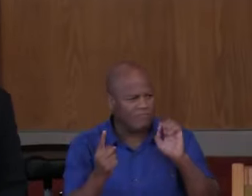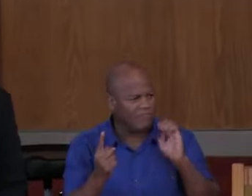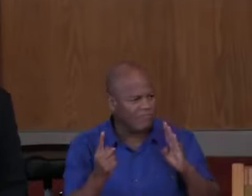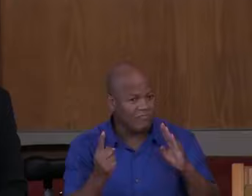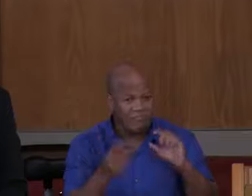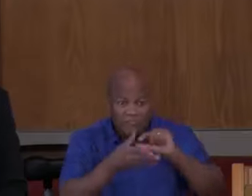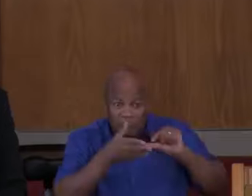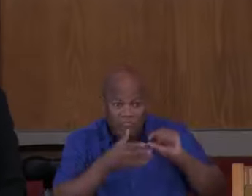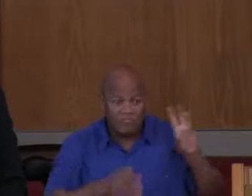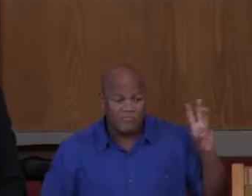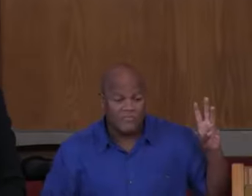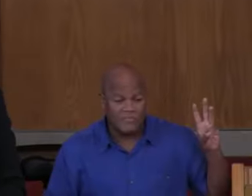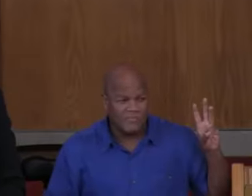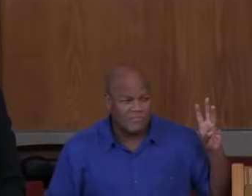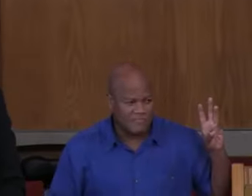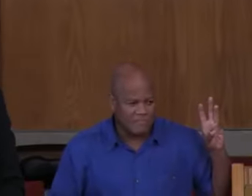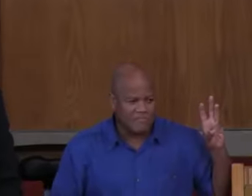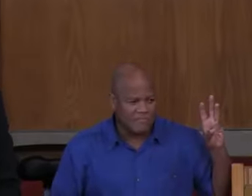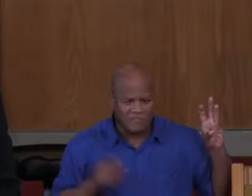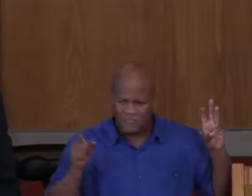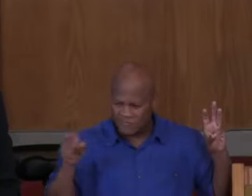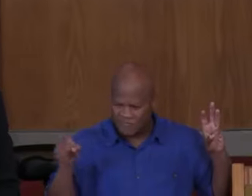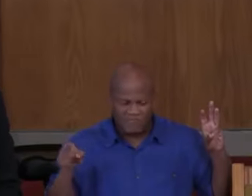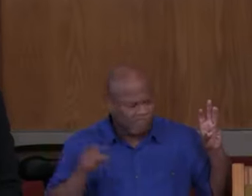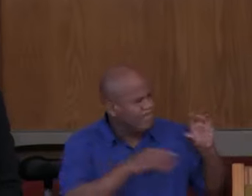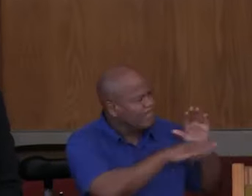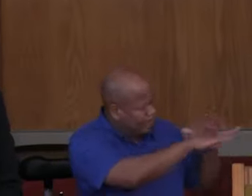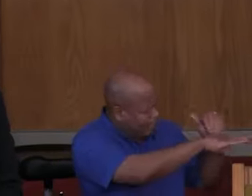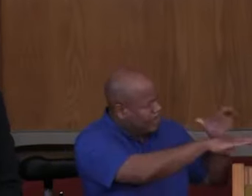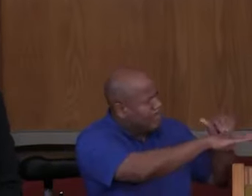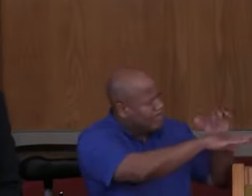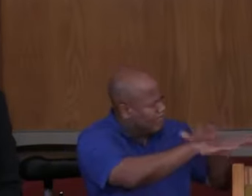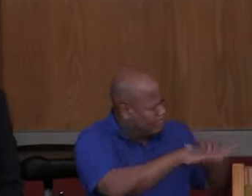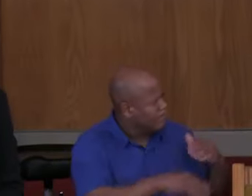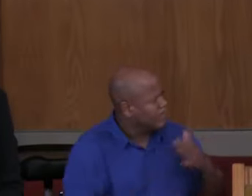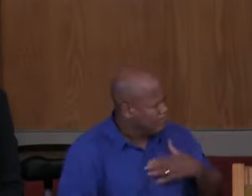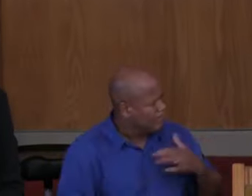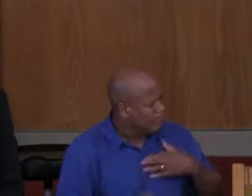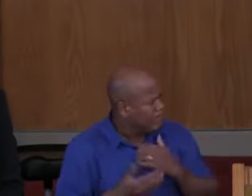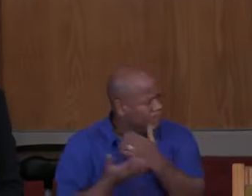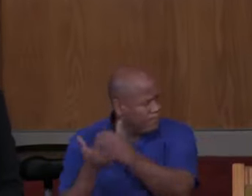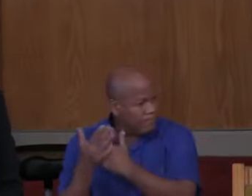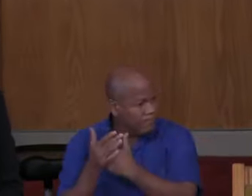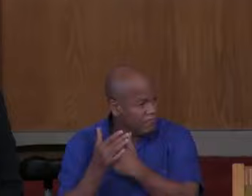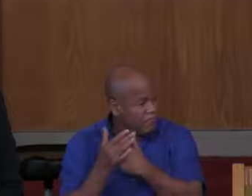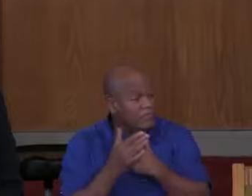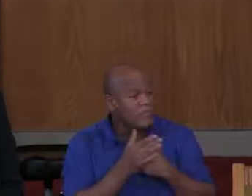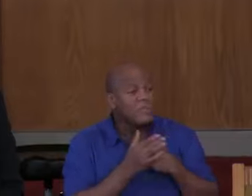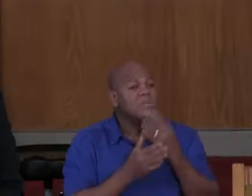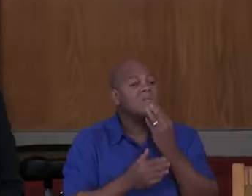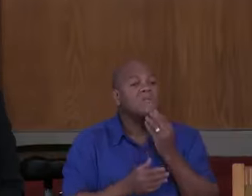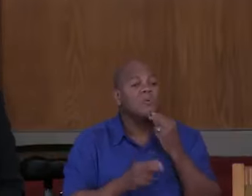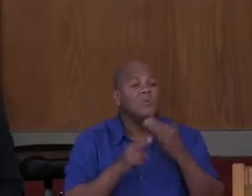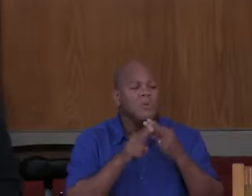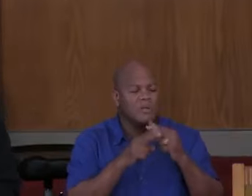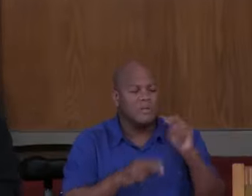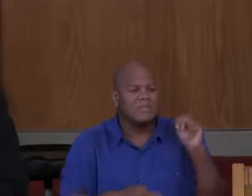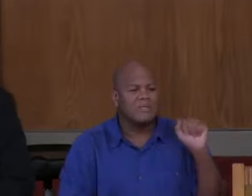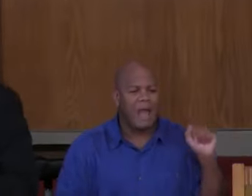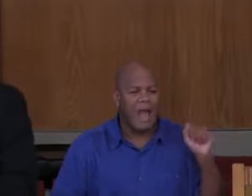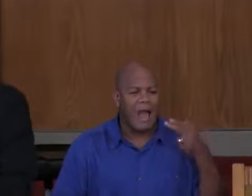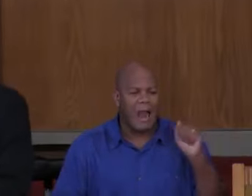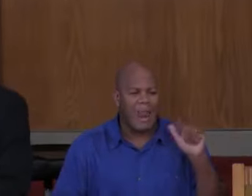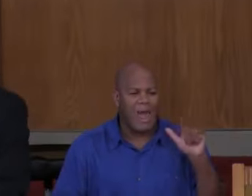verse 6, calling for his inheritance. In Hebrew, the word is nachalah. And it